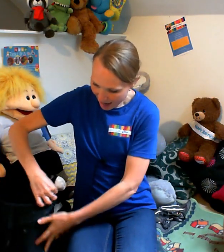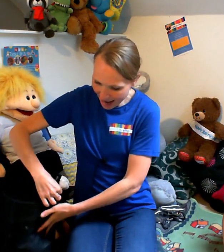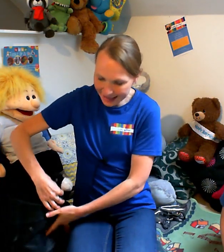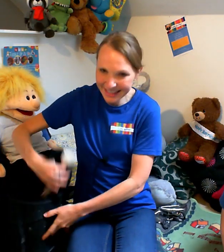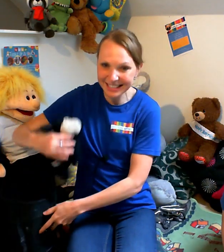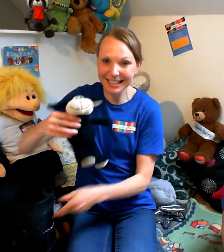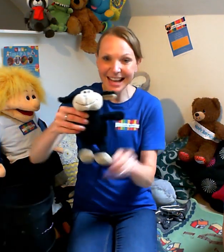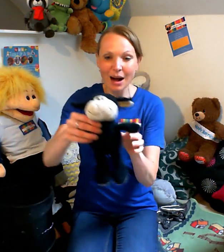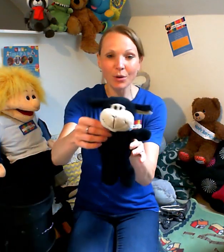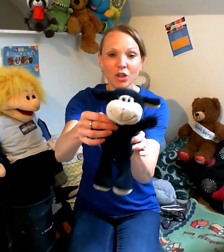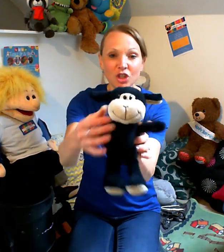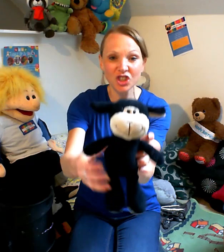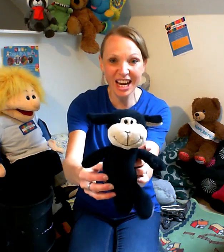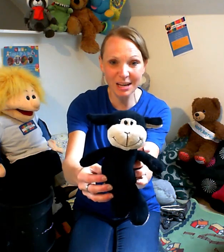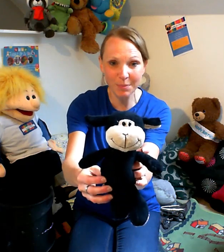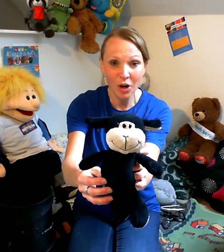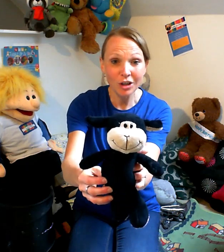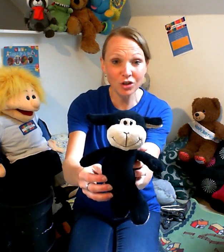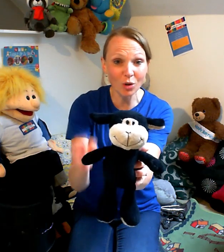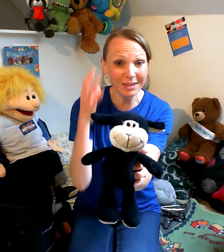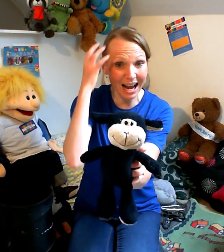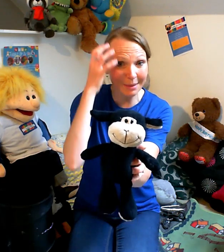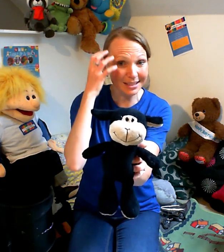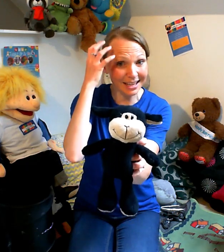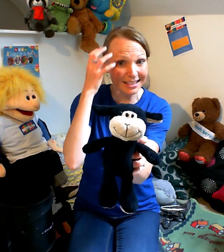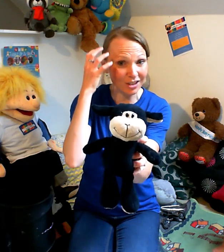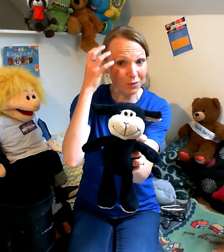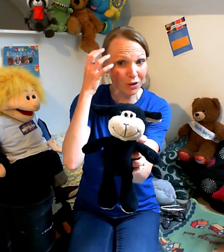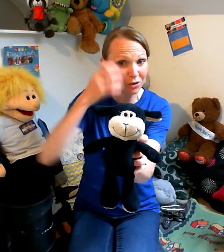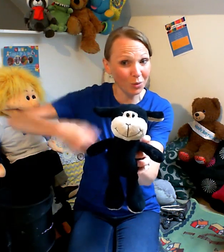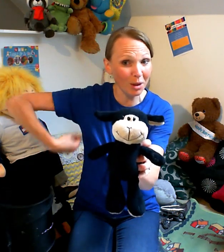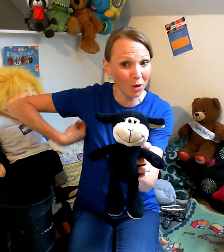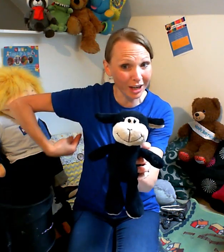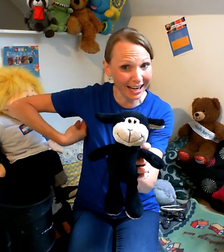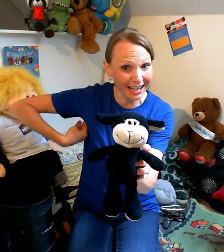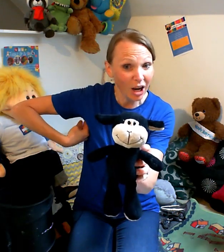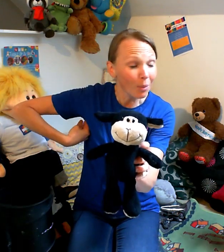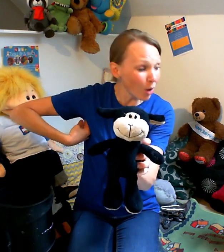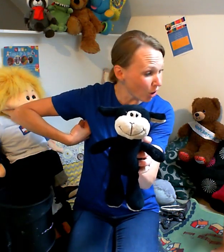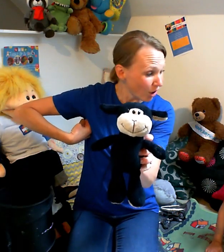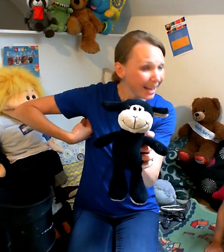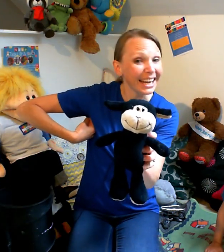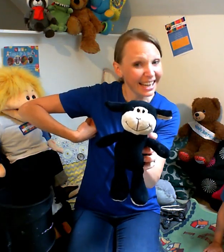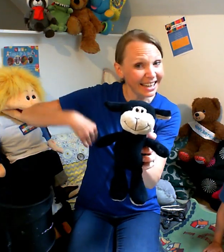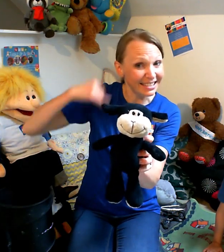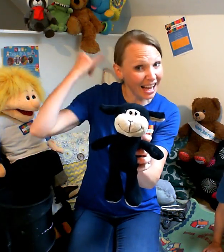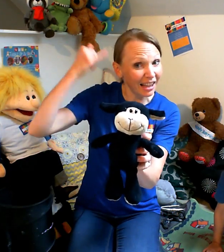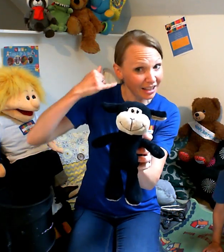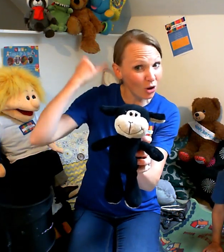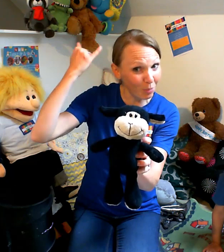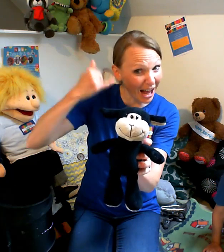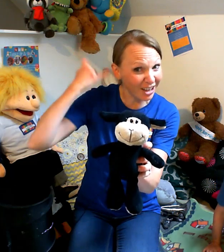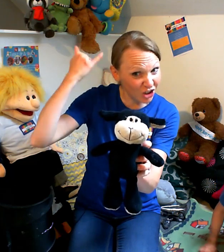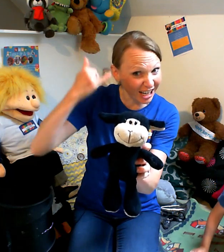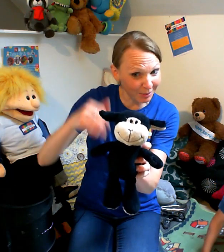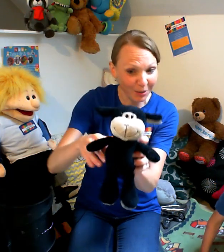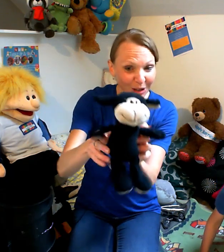And this is our sheep. Sometimes this is confused with a monkey, but he is a little black sheep.